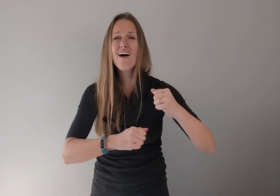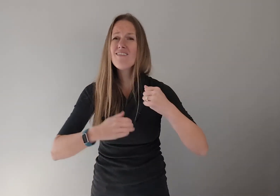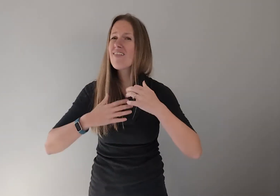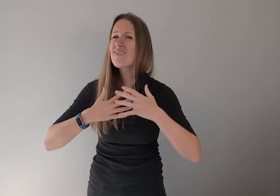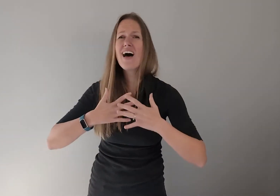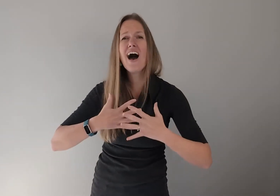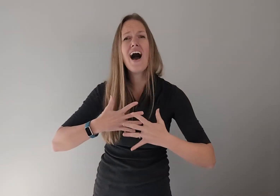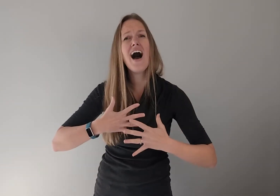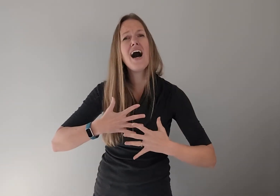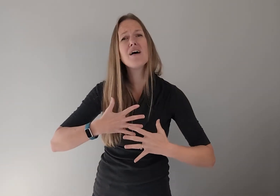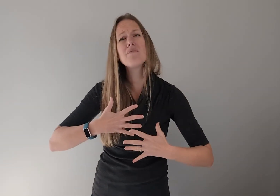the